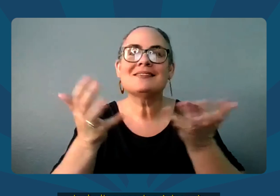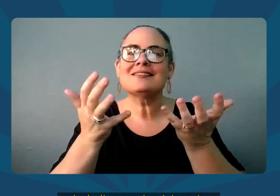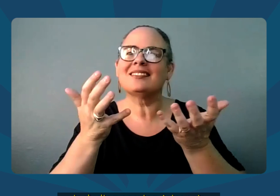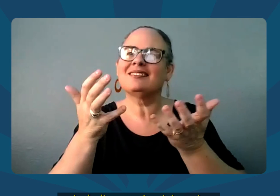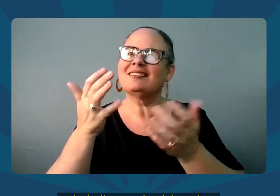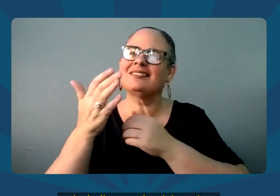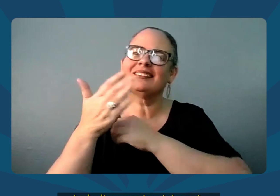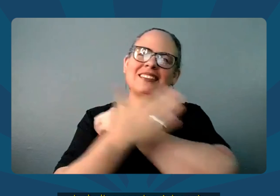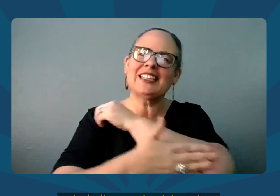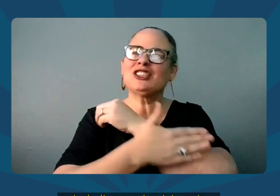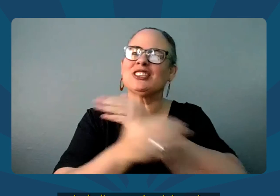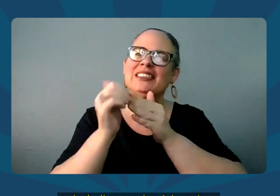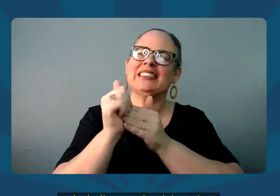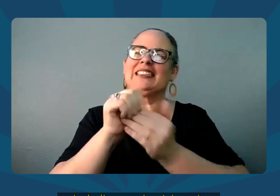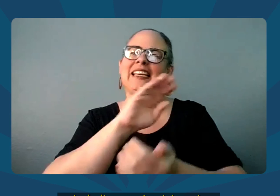energy standard.